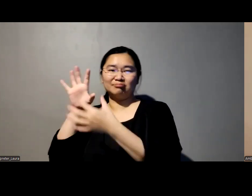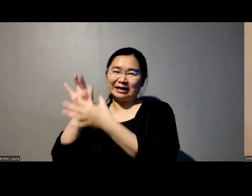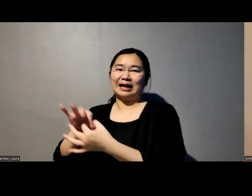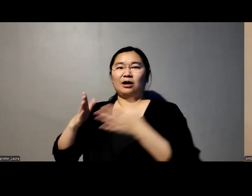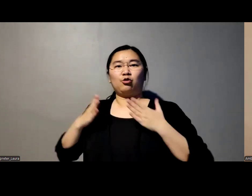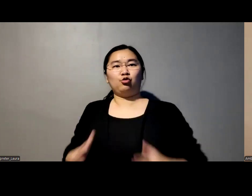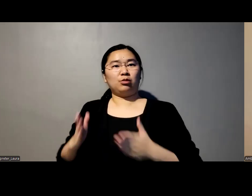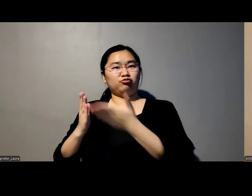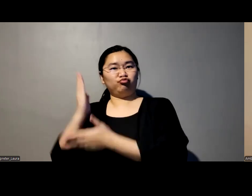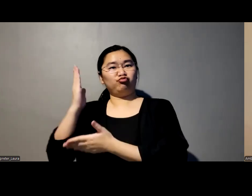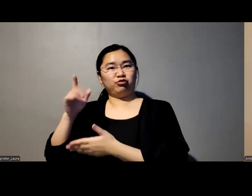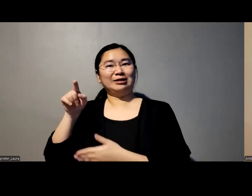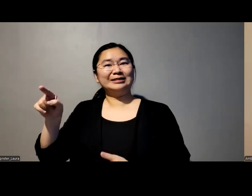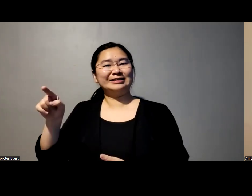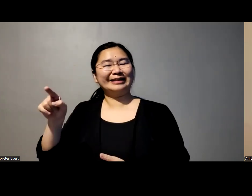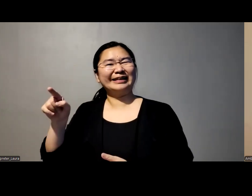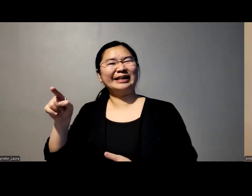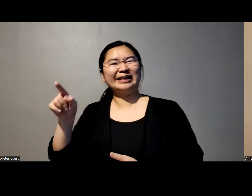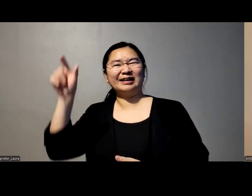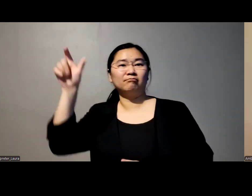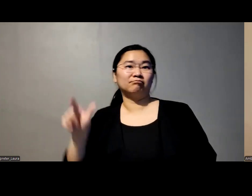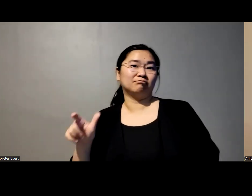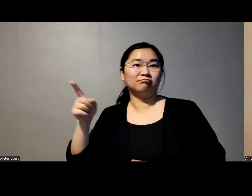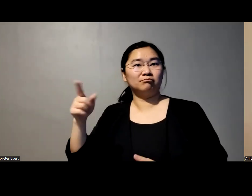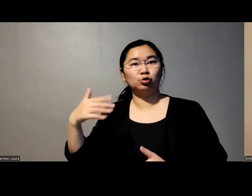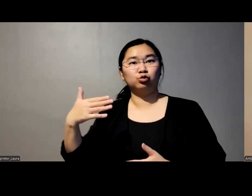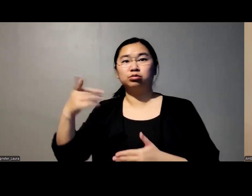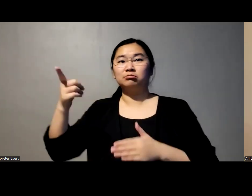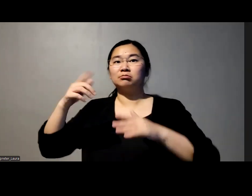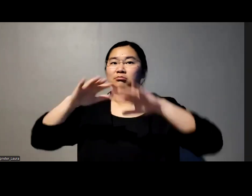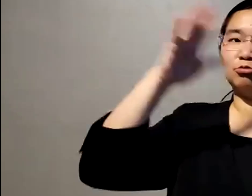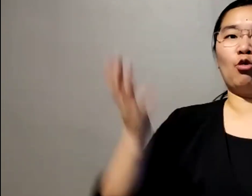Sabiha, welcome very much, and the floor is yours.